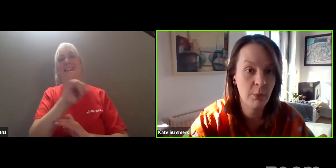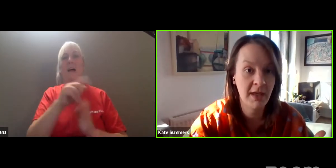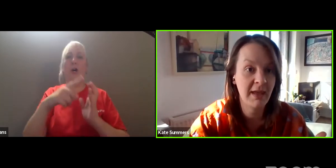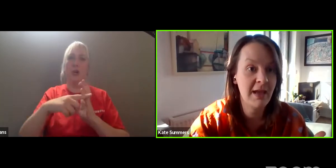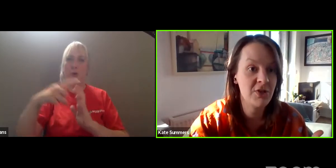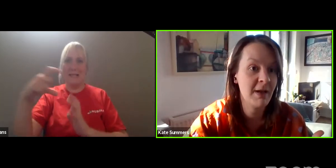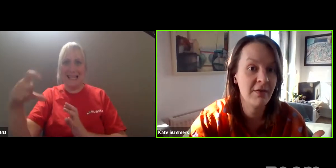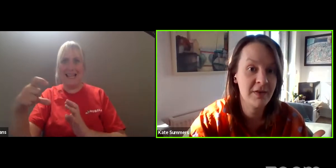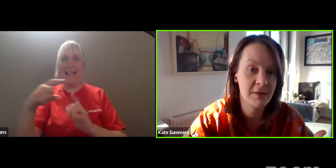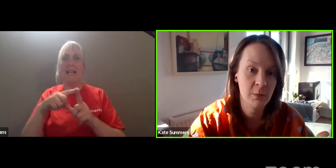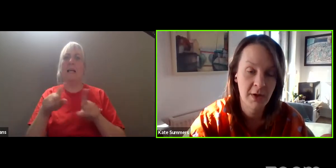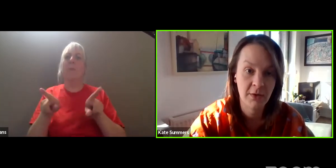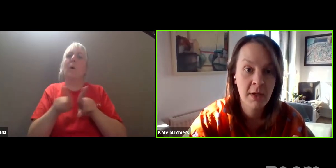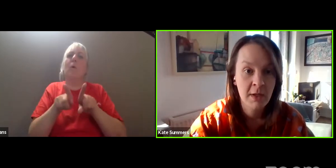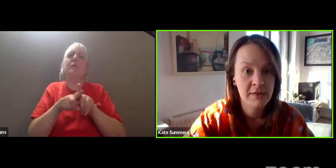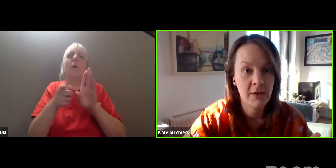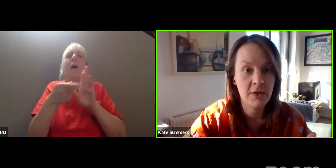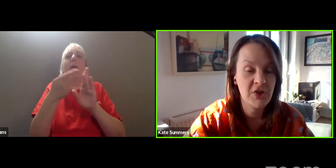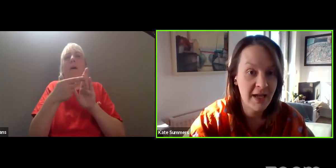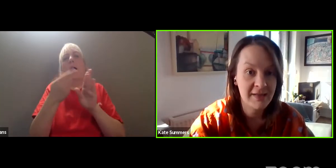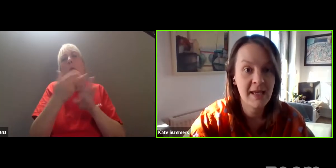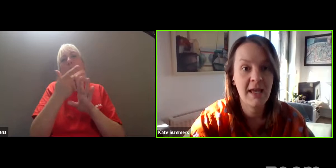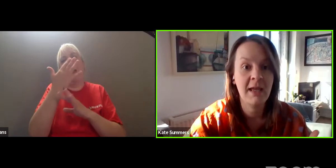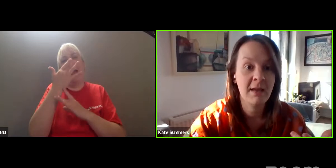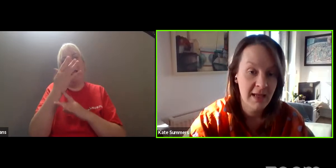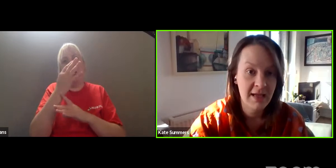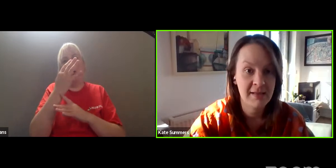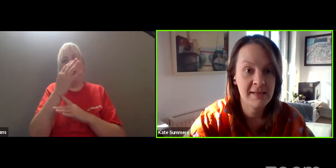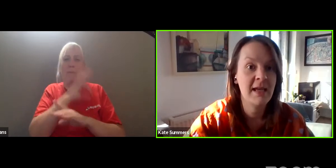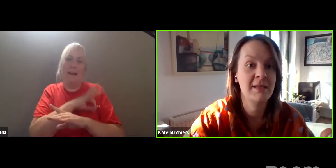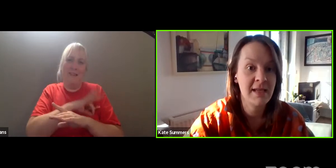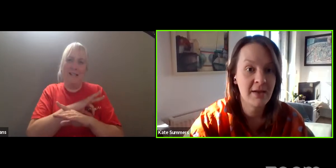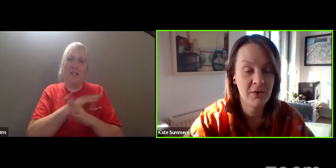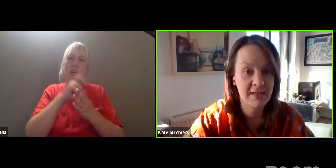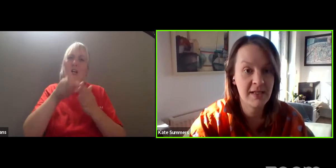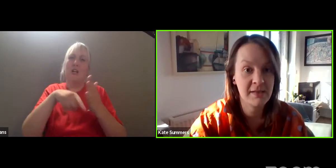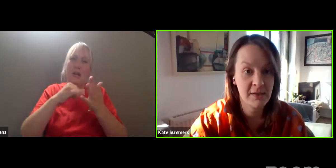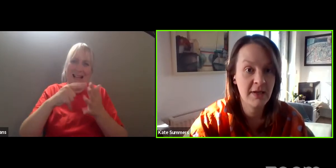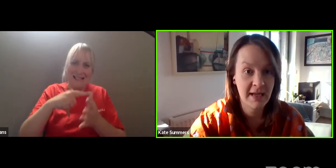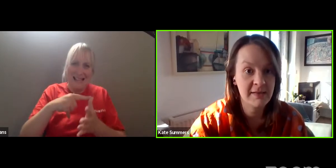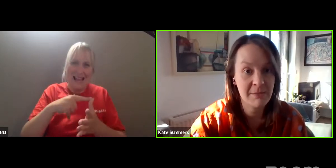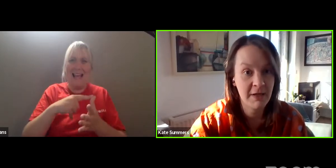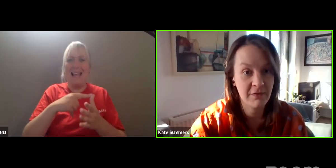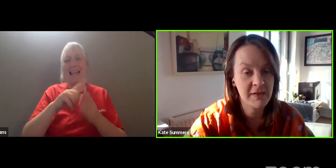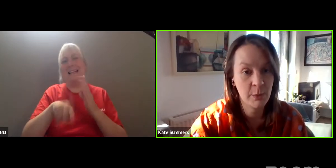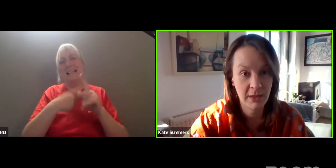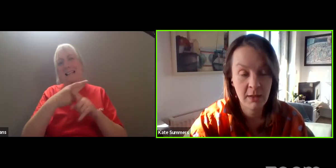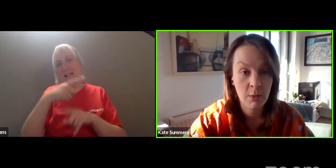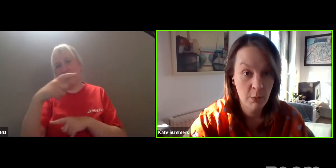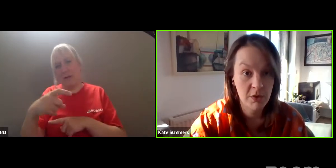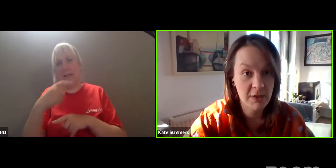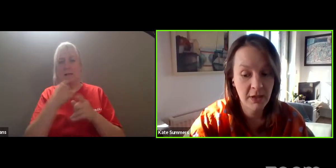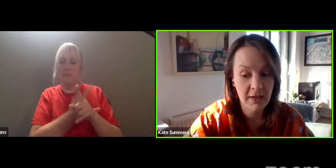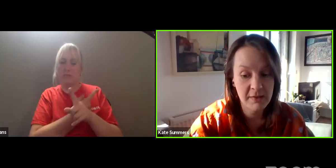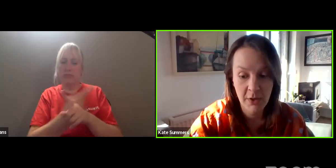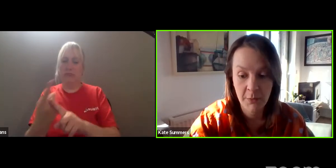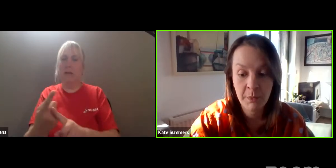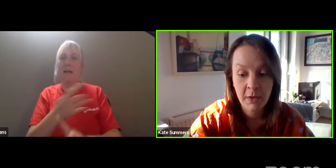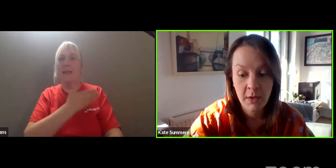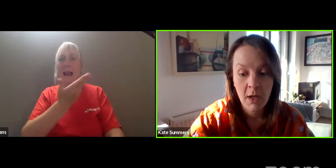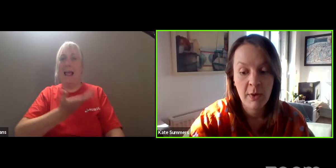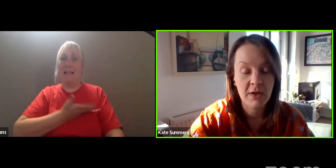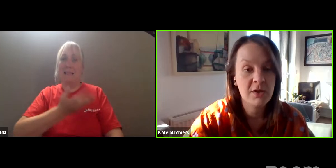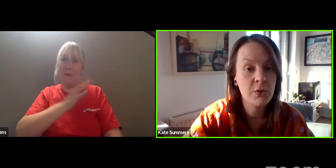but other working age benefits as well. So JSA, ESA, tax credits, so the legacy benefits we want to look at as